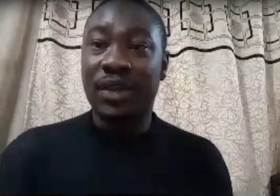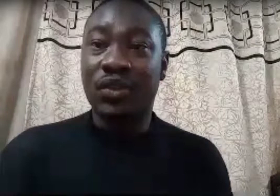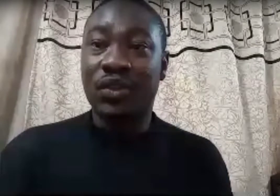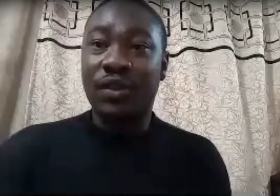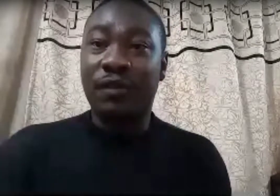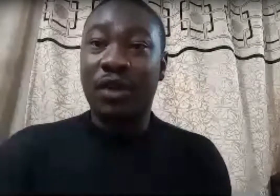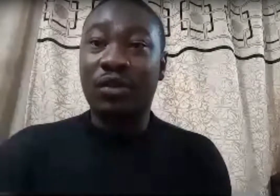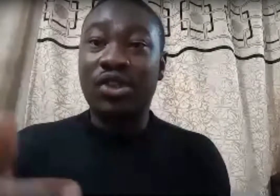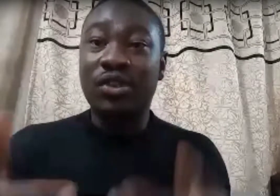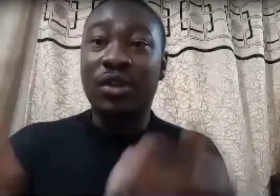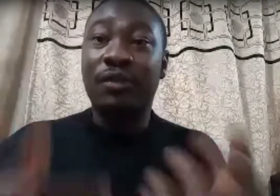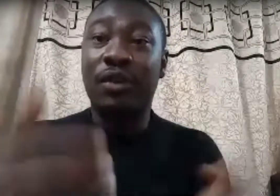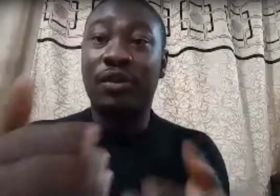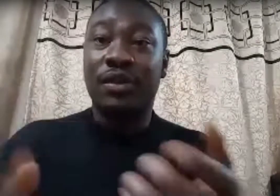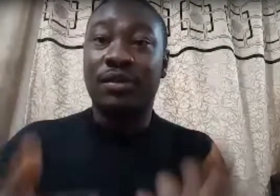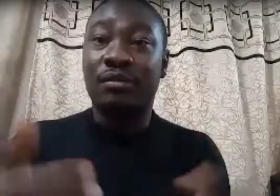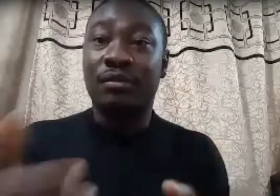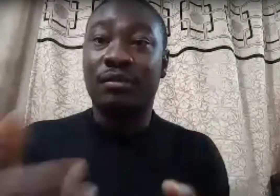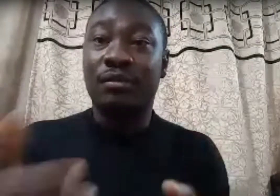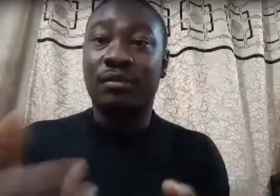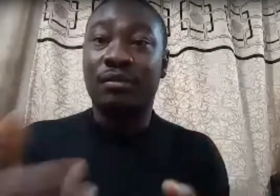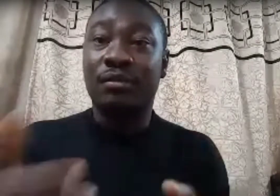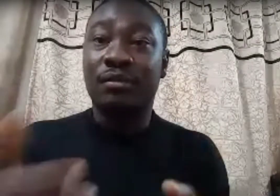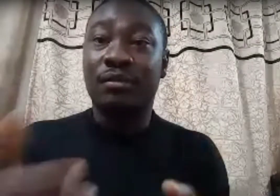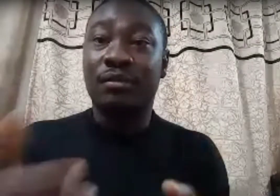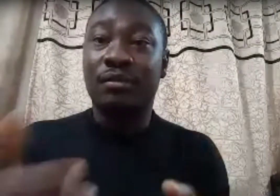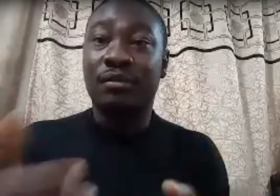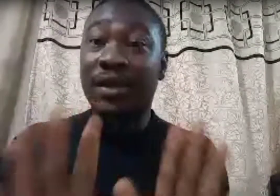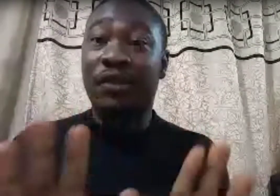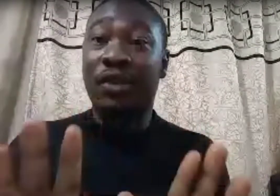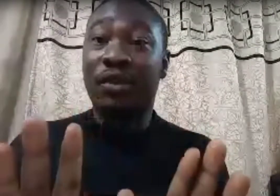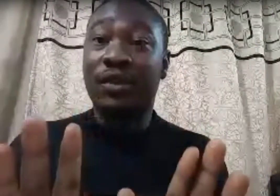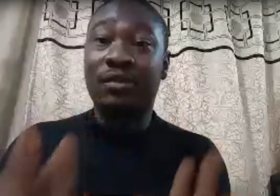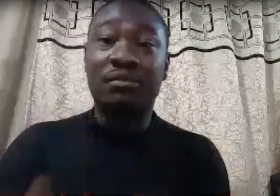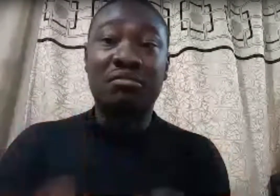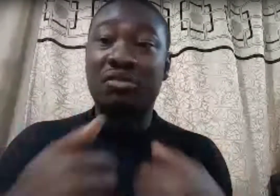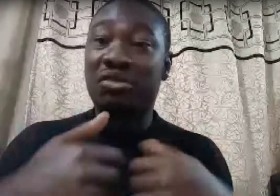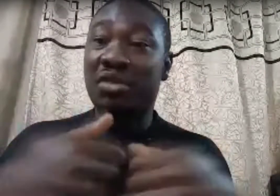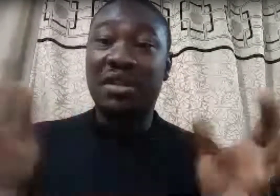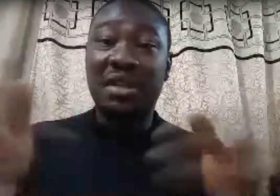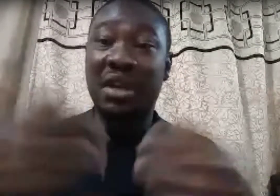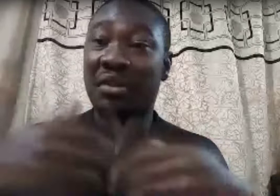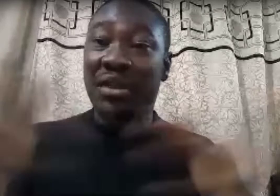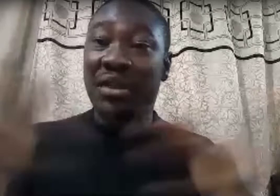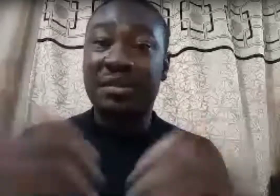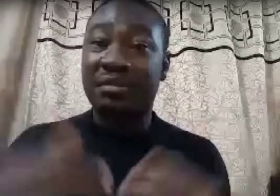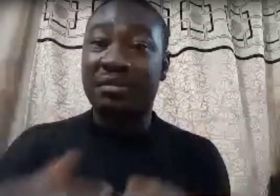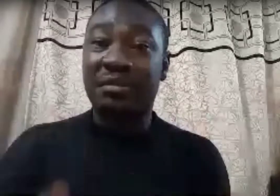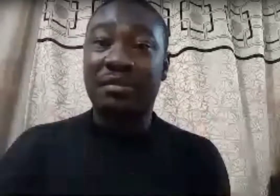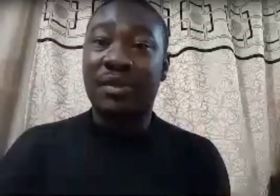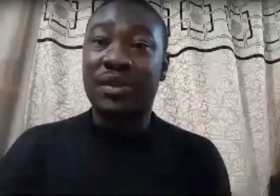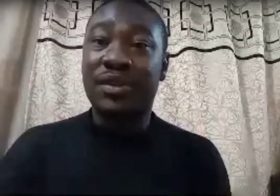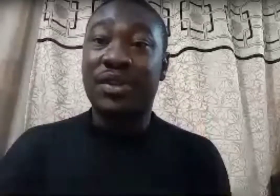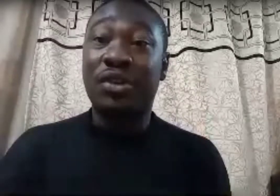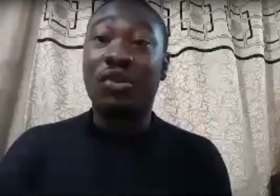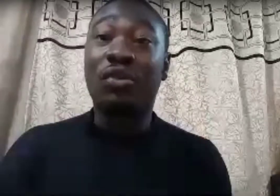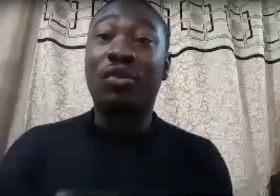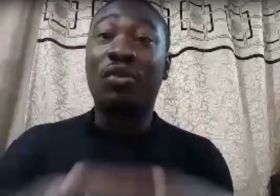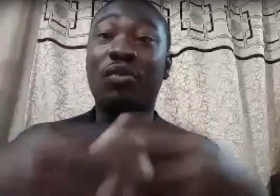figures. Hence, you've learned these figures, you can sign others till wherever you want to